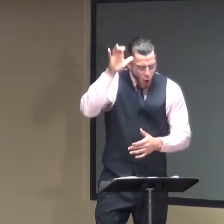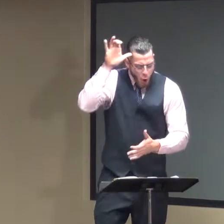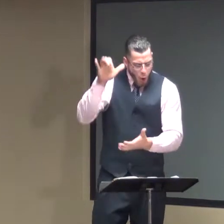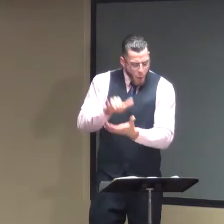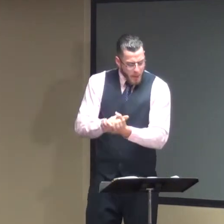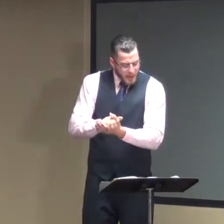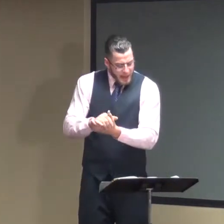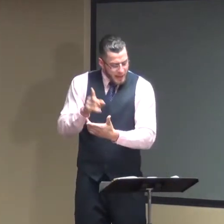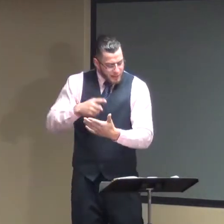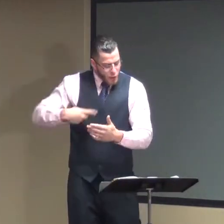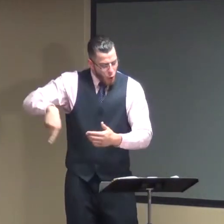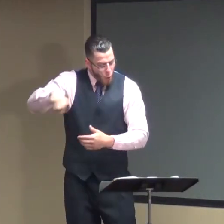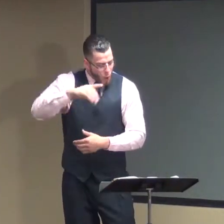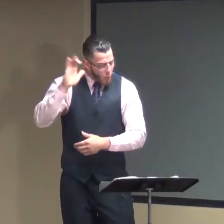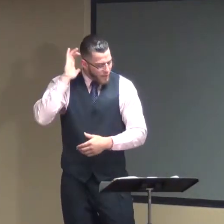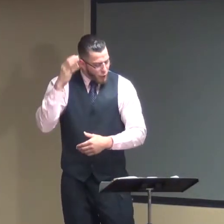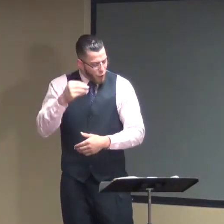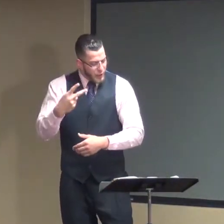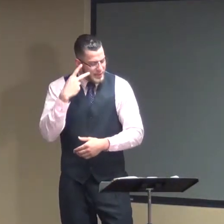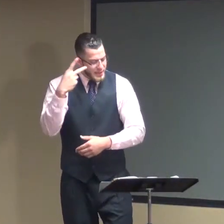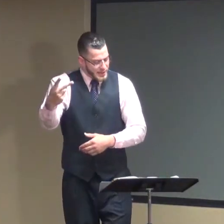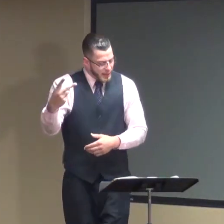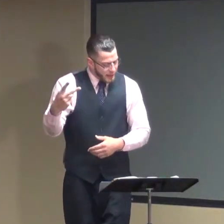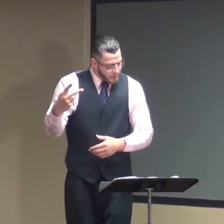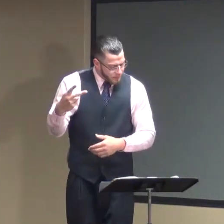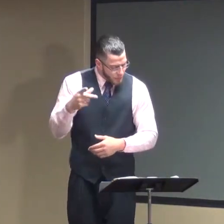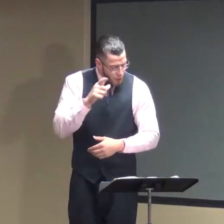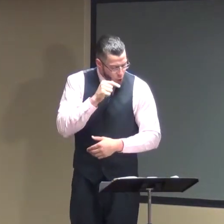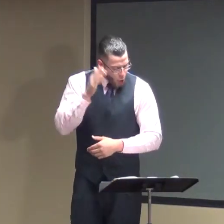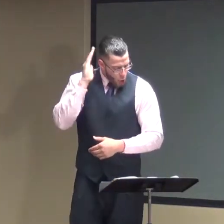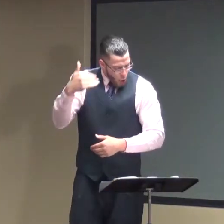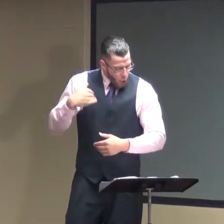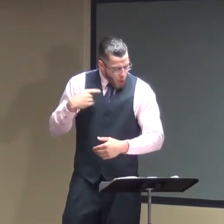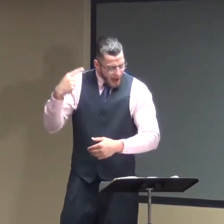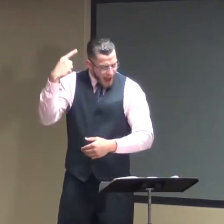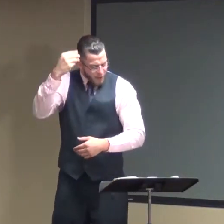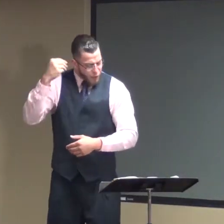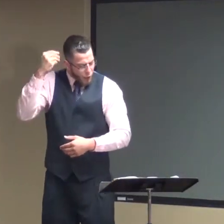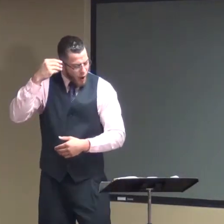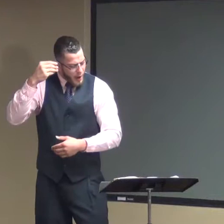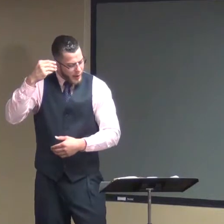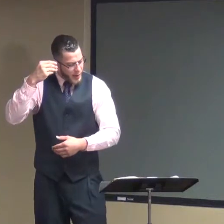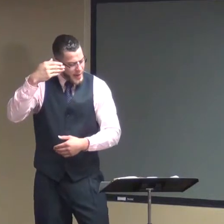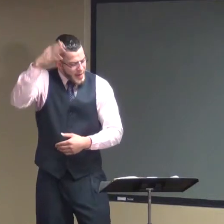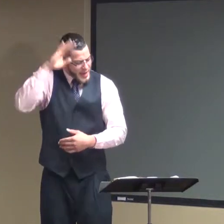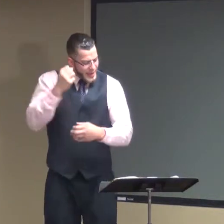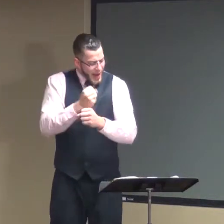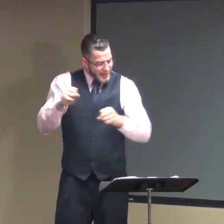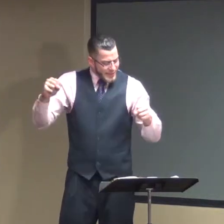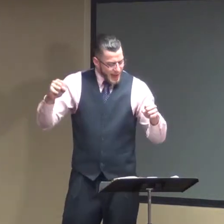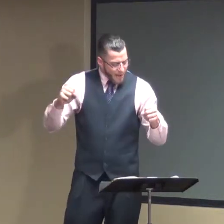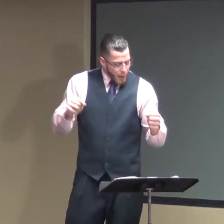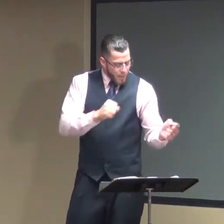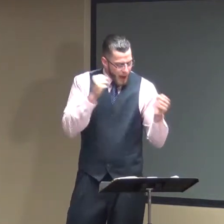who believes what we've heard and seen? Who would have thought God's saving